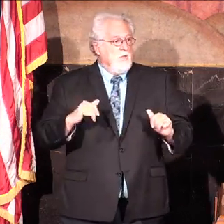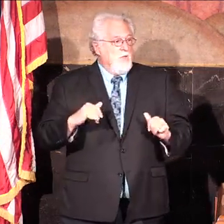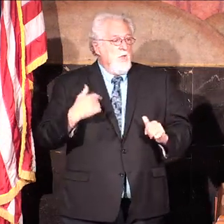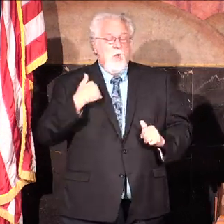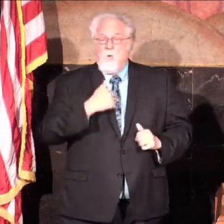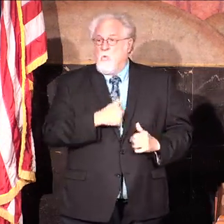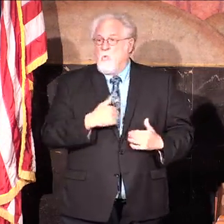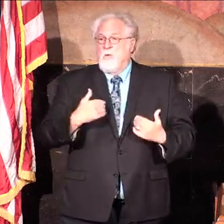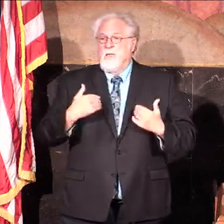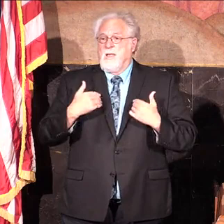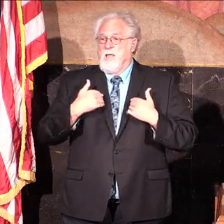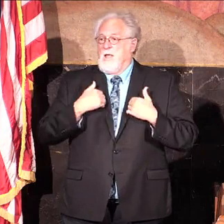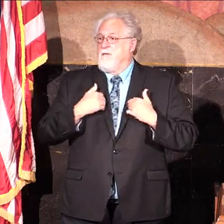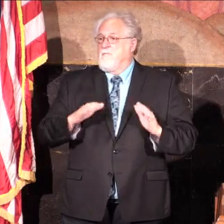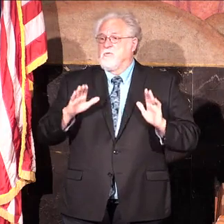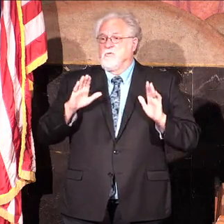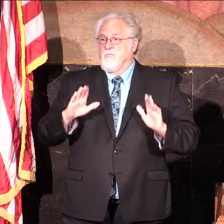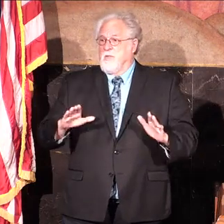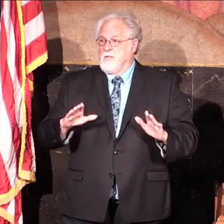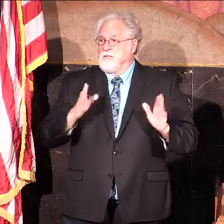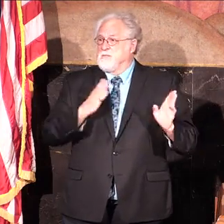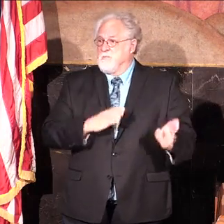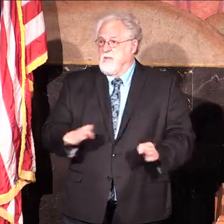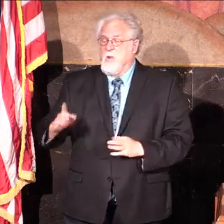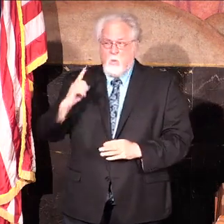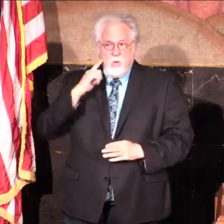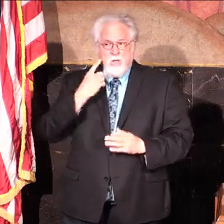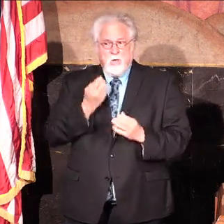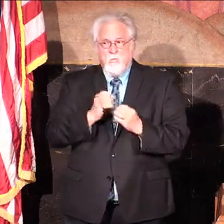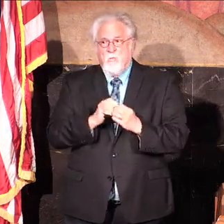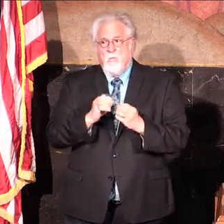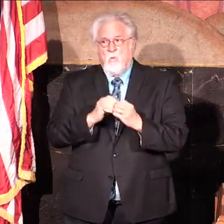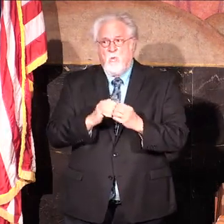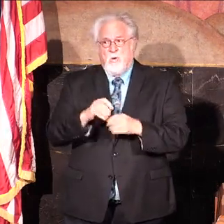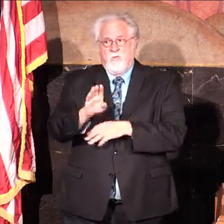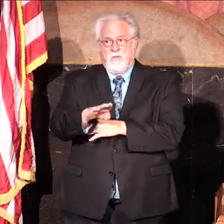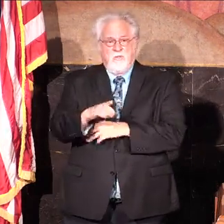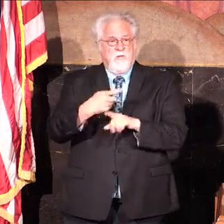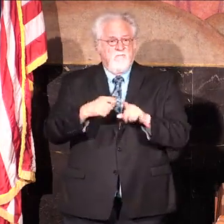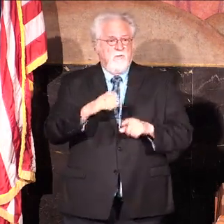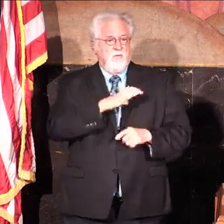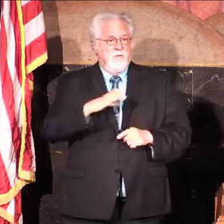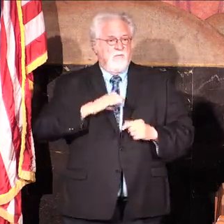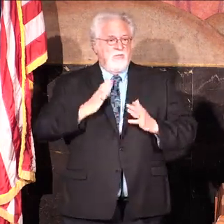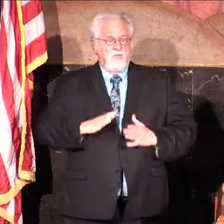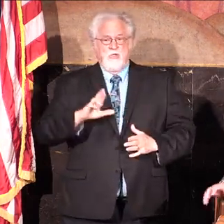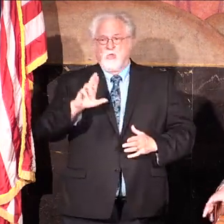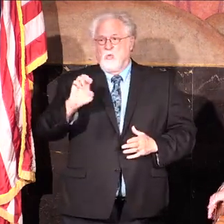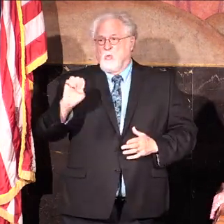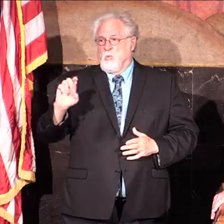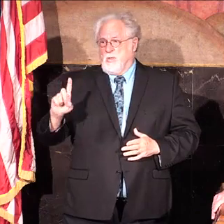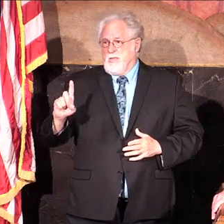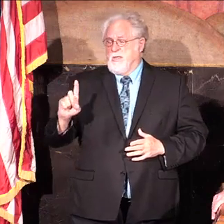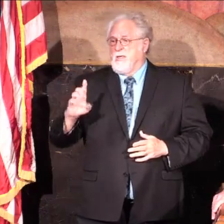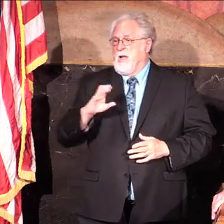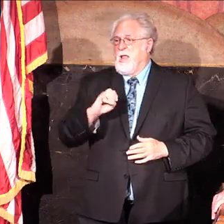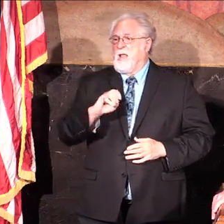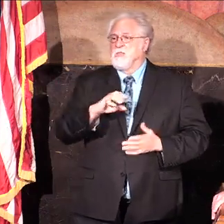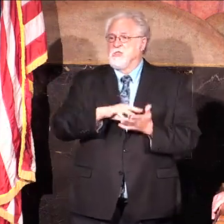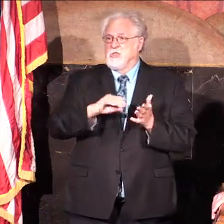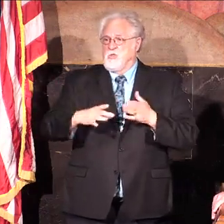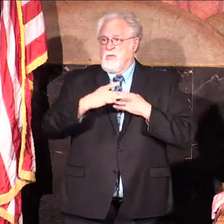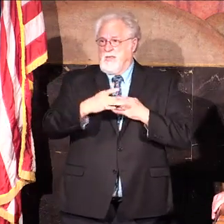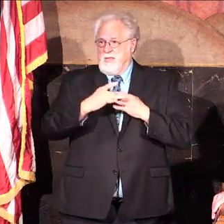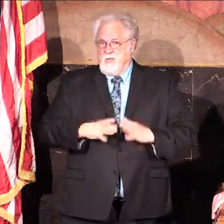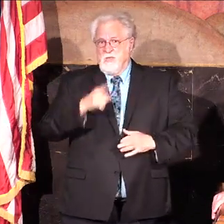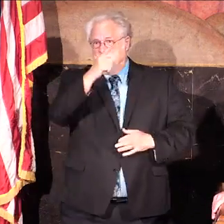We have a tremendous plan. I think you're going to hear more this afternoon from Commissioner Kim Hunter-Reid and from some student leaders